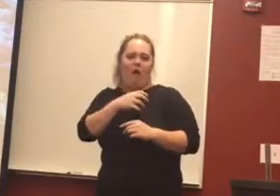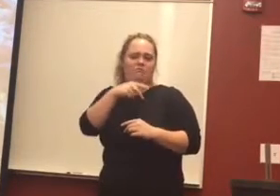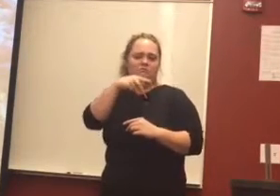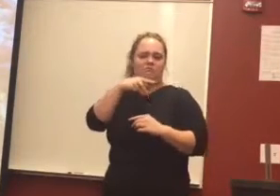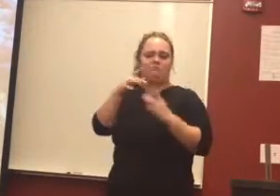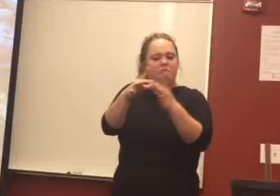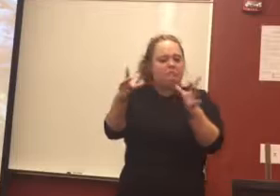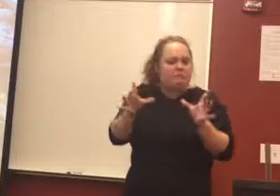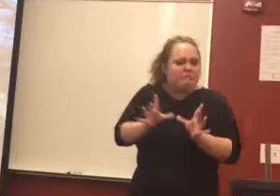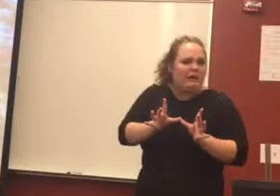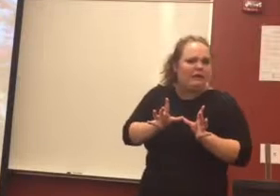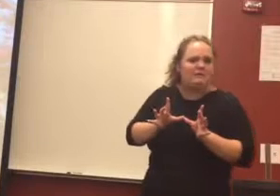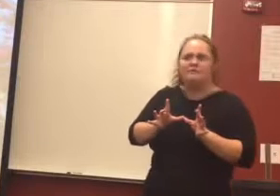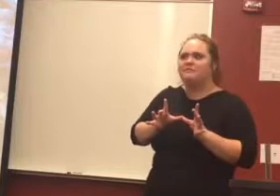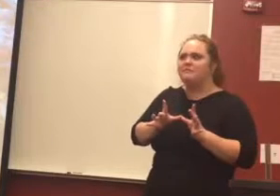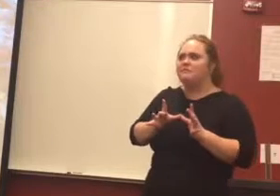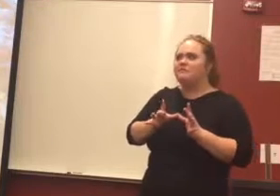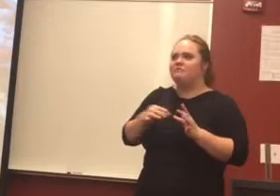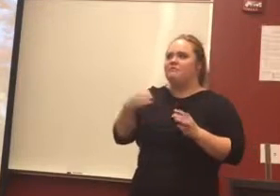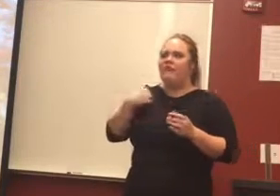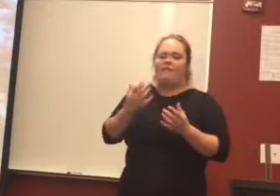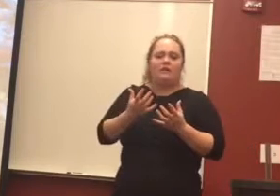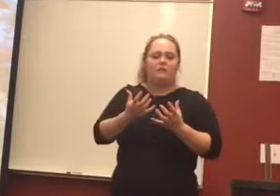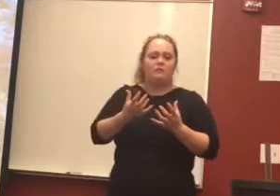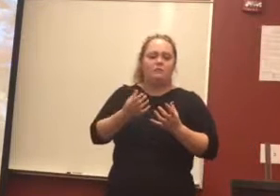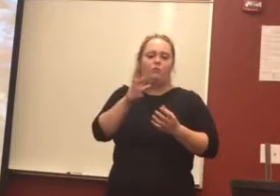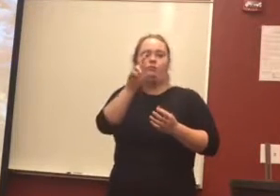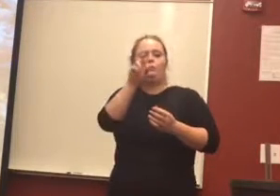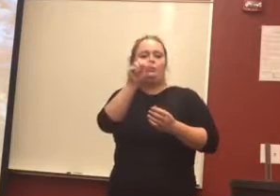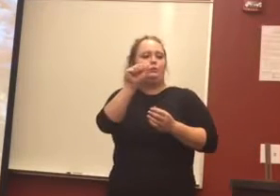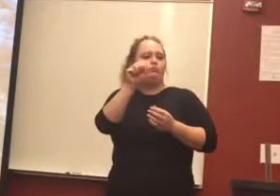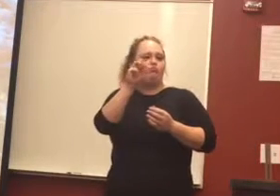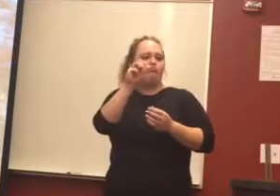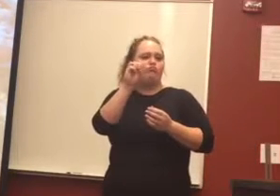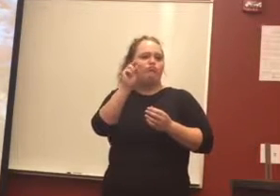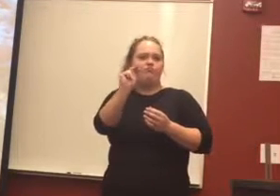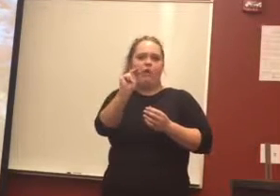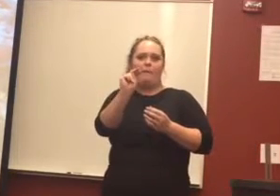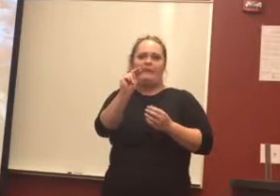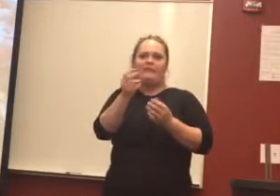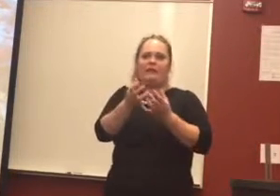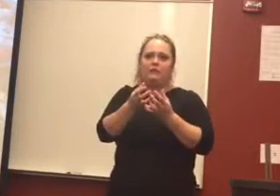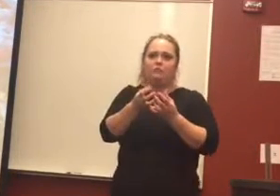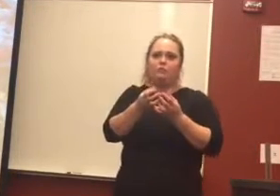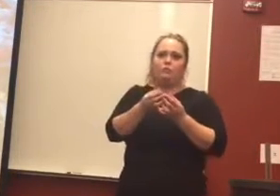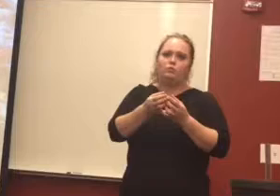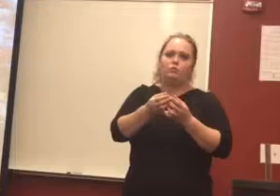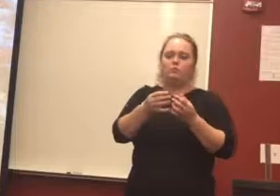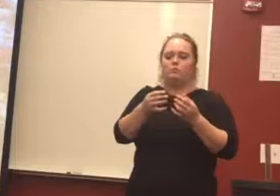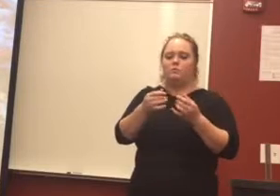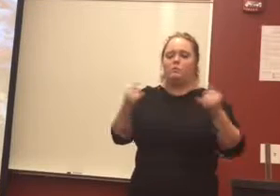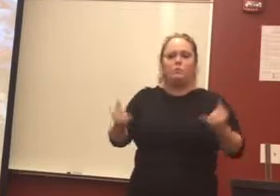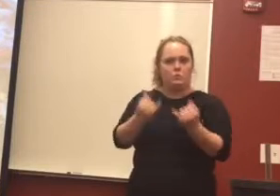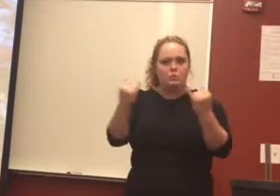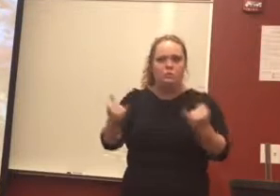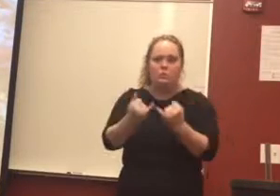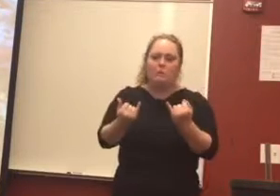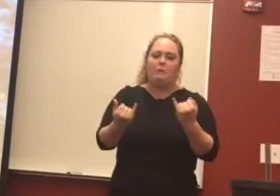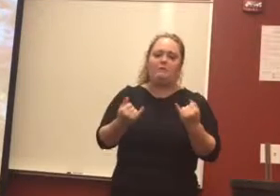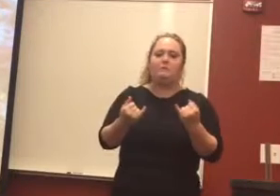ramen. Like a what? A ramen. Yeah. And so you pick what you want to go